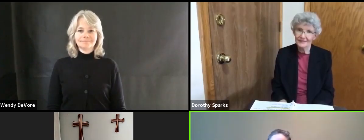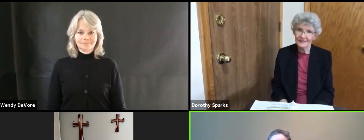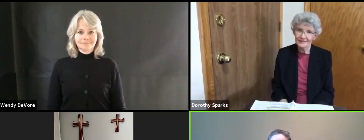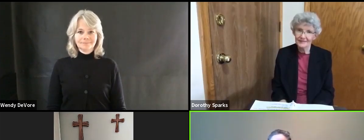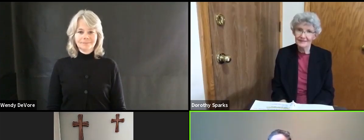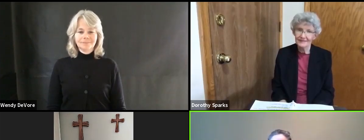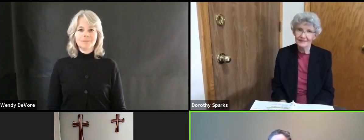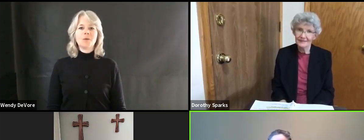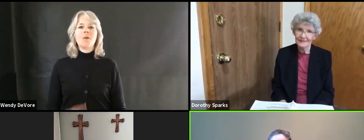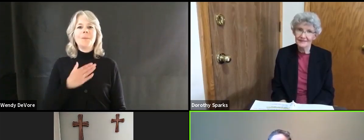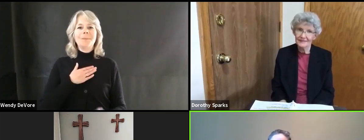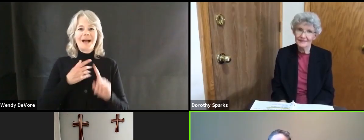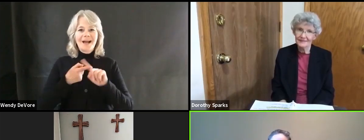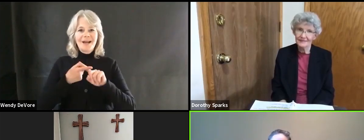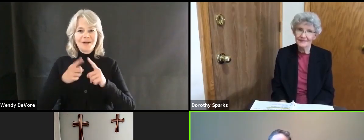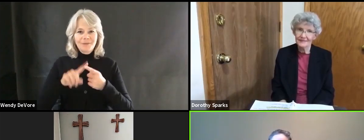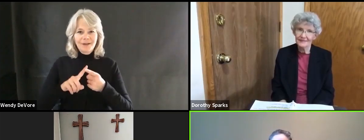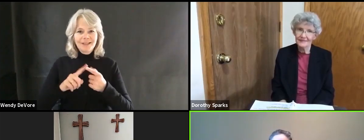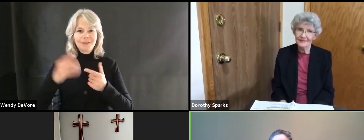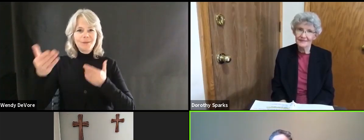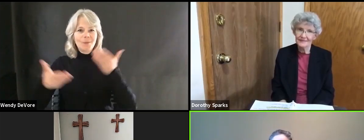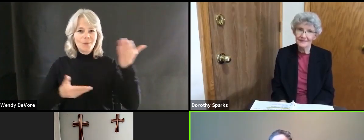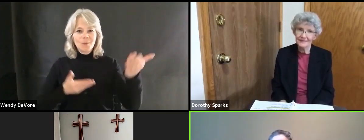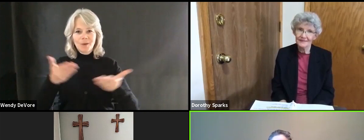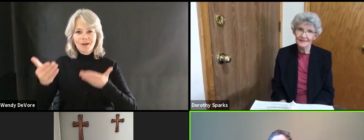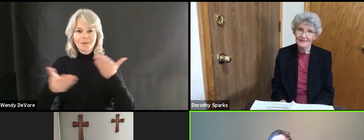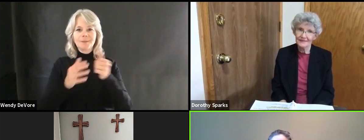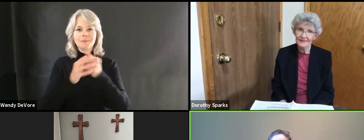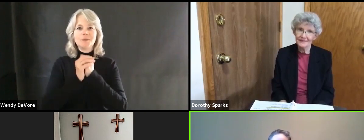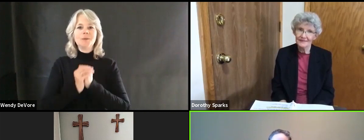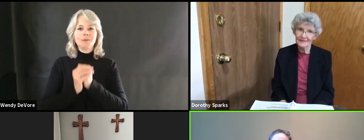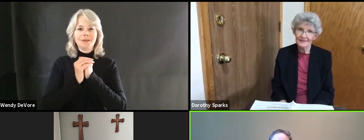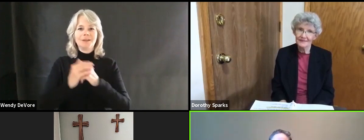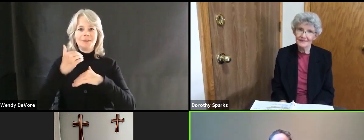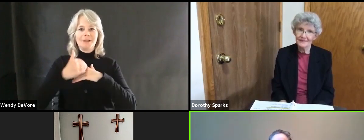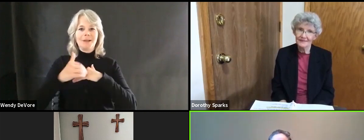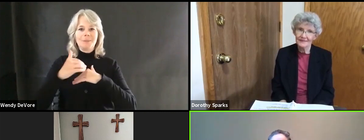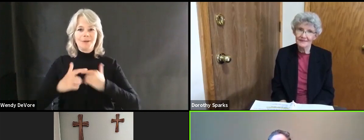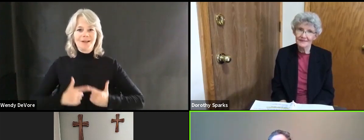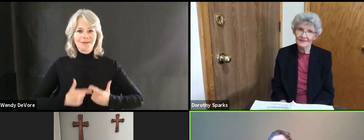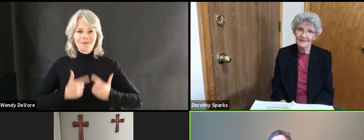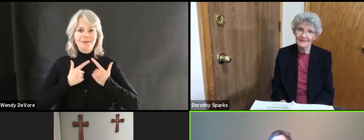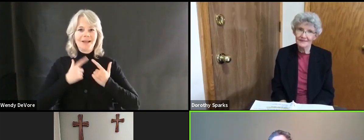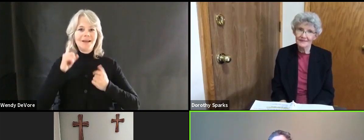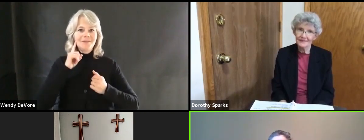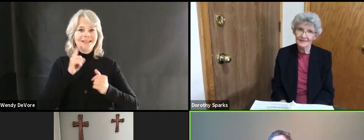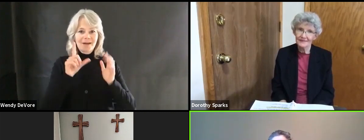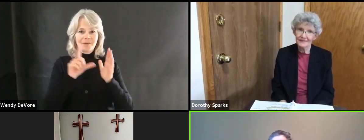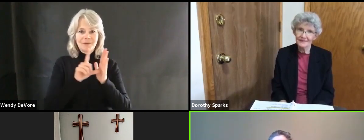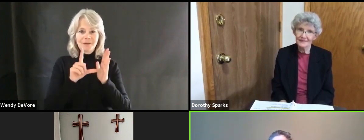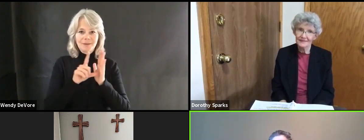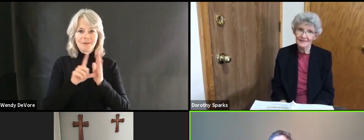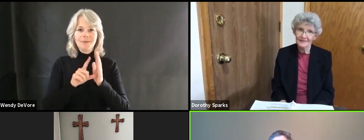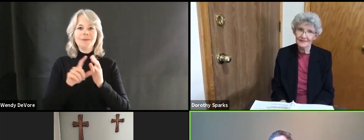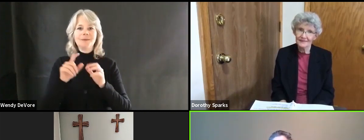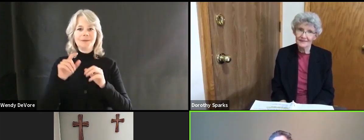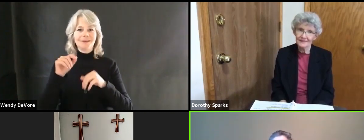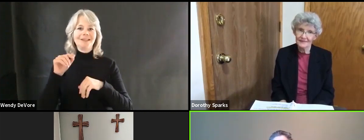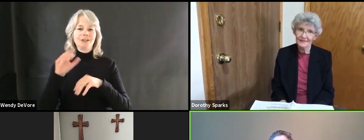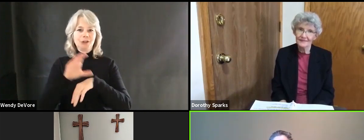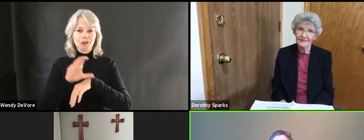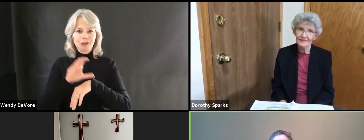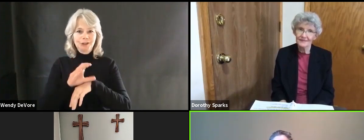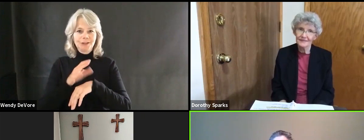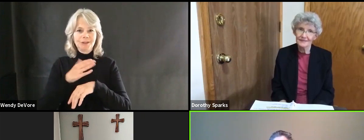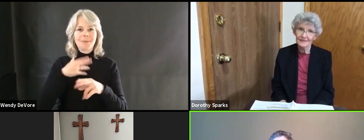My friends, welcome to worship at Bread of Life, Deaf Lutheran Church. My name is Michelle Lewis. I am the pastor